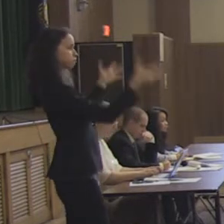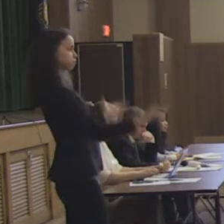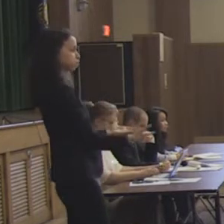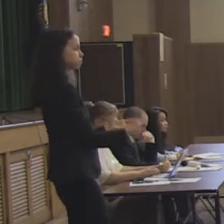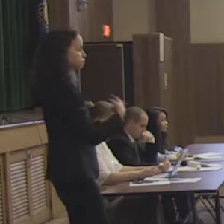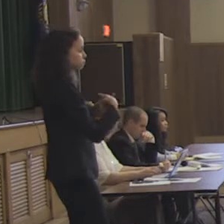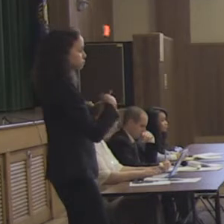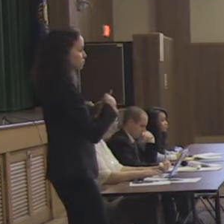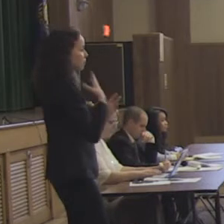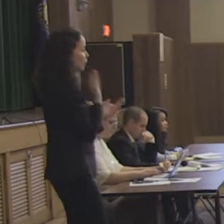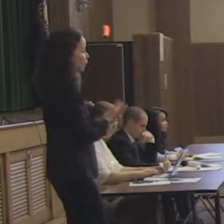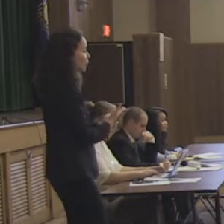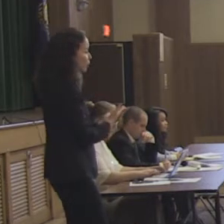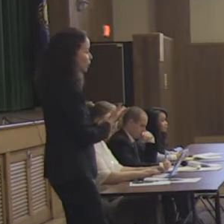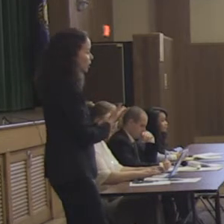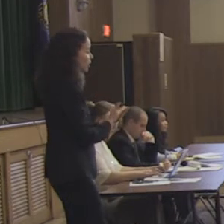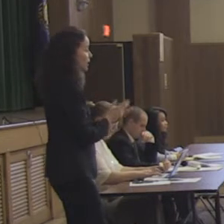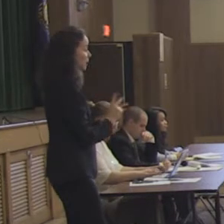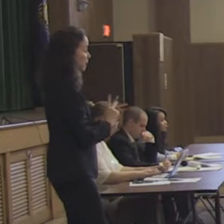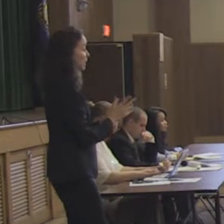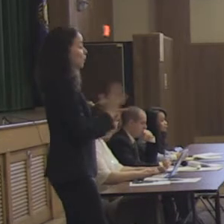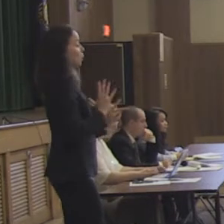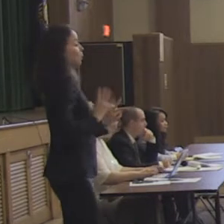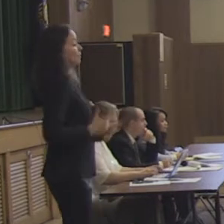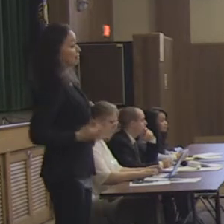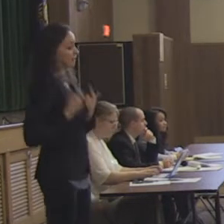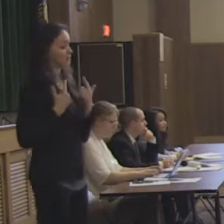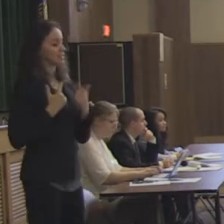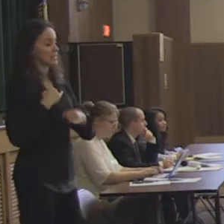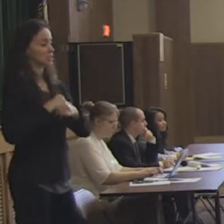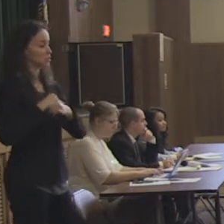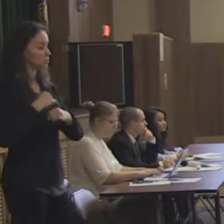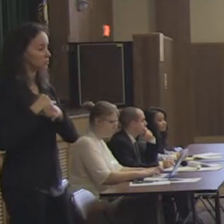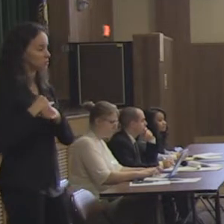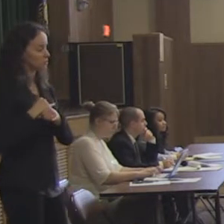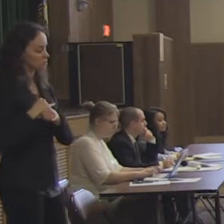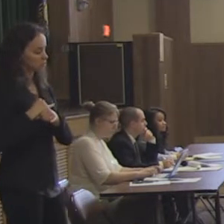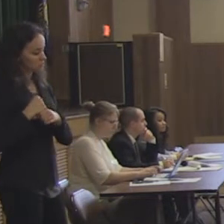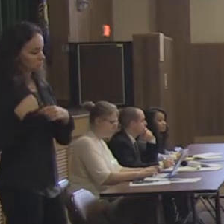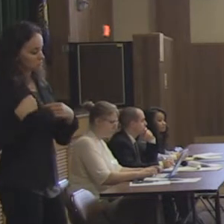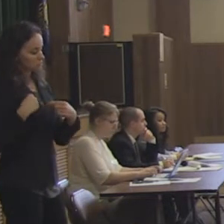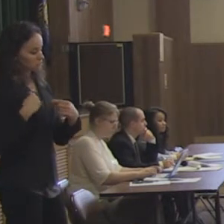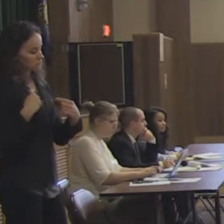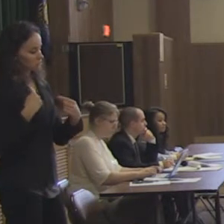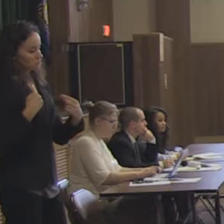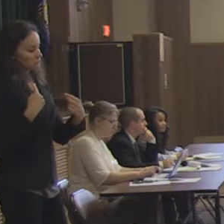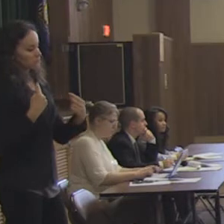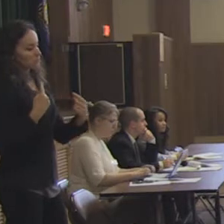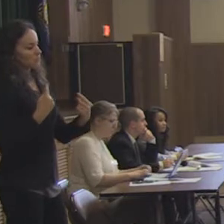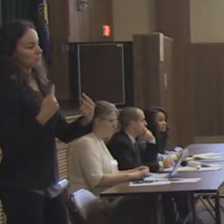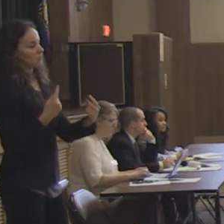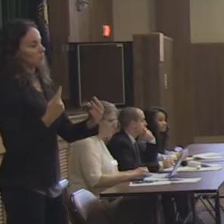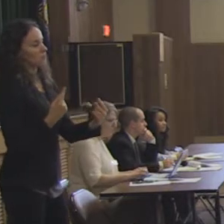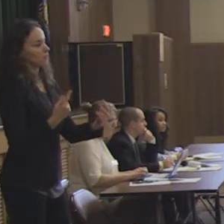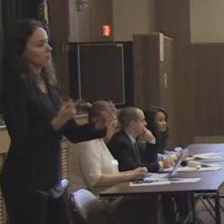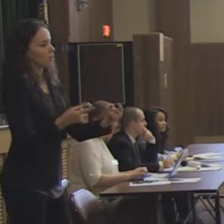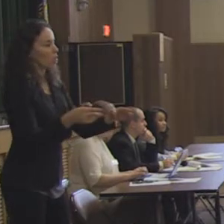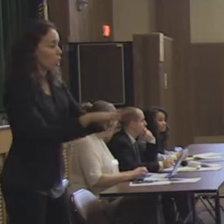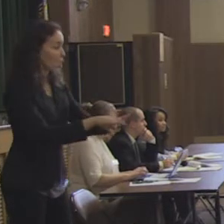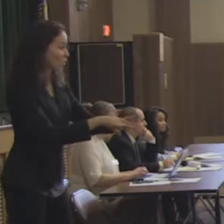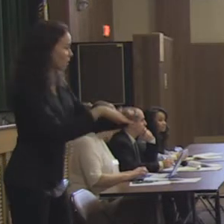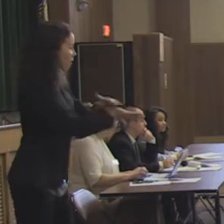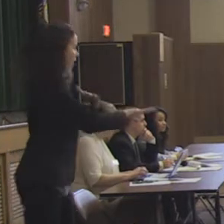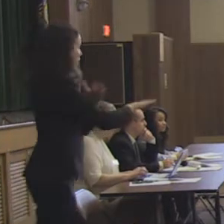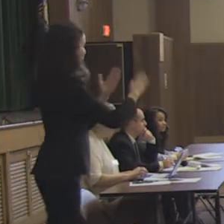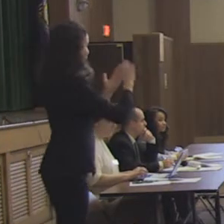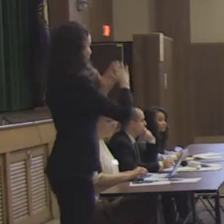that individuals who've lived in institutions for many years are blossoming in the community and that